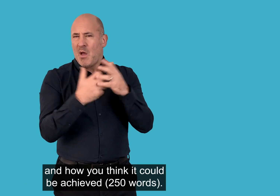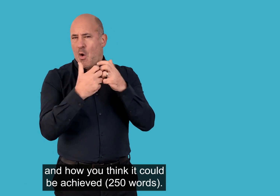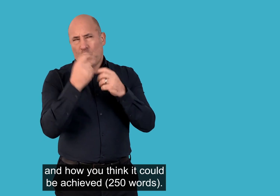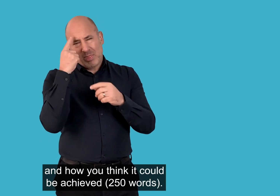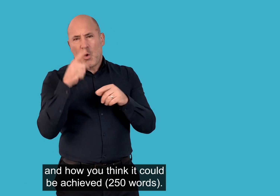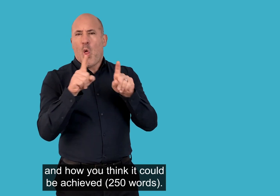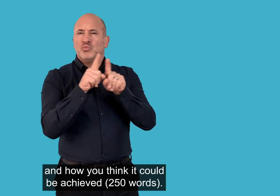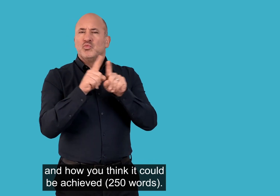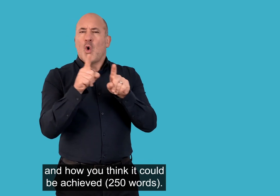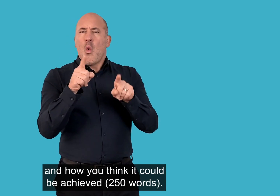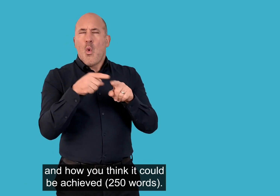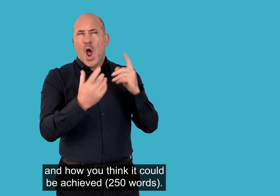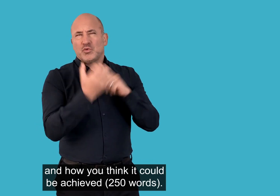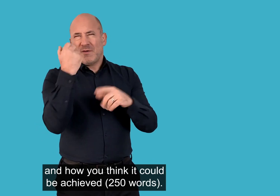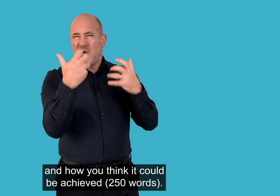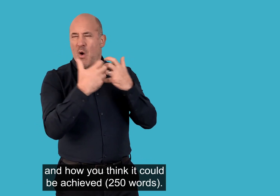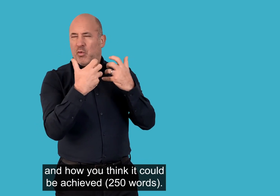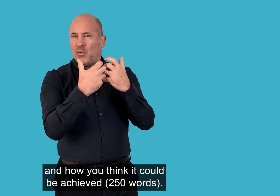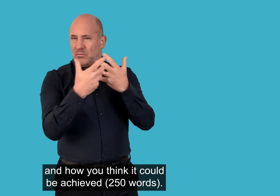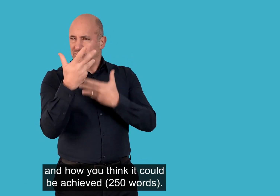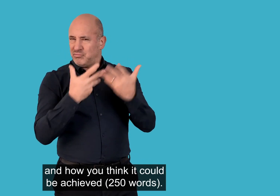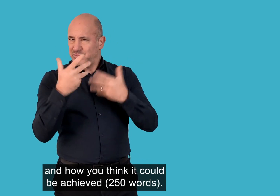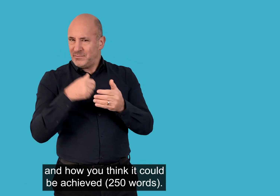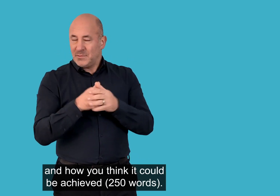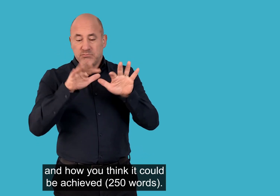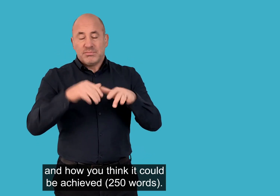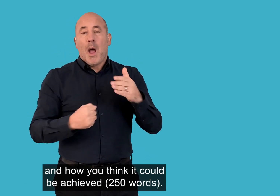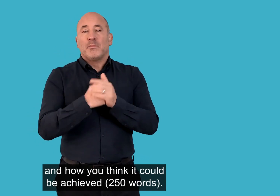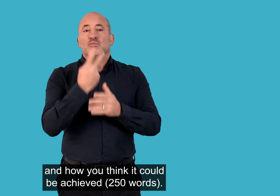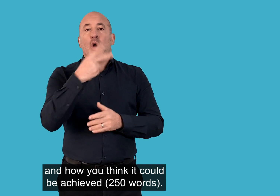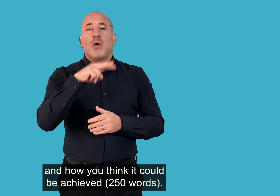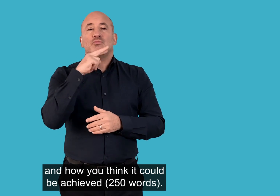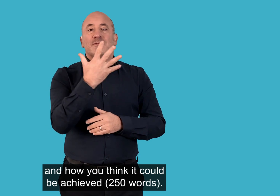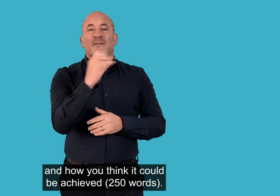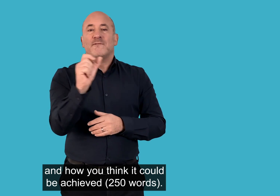and how you think it could be achieved. 250 words.